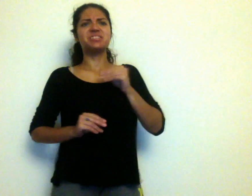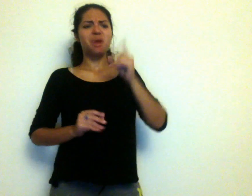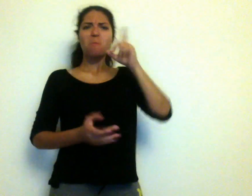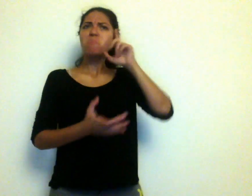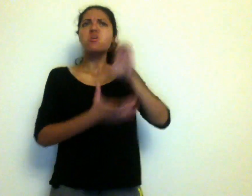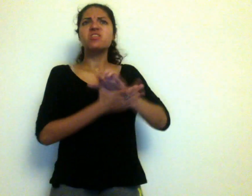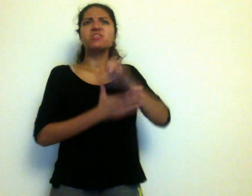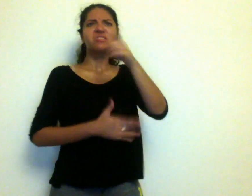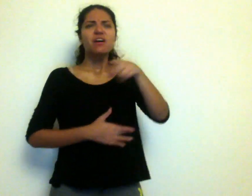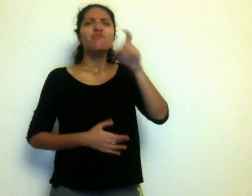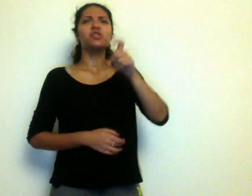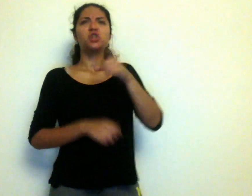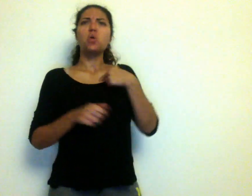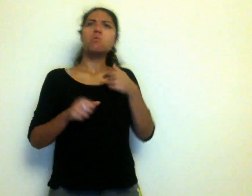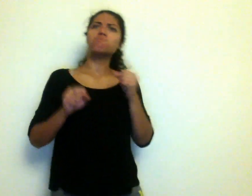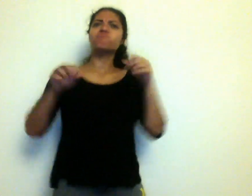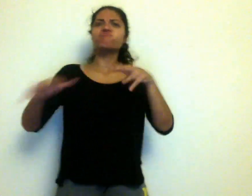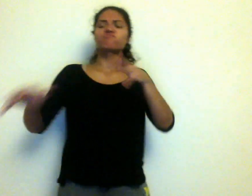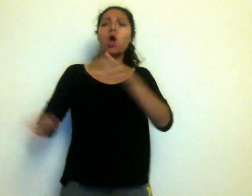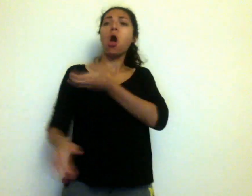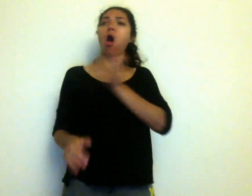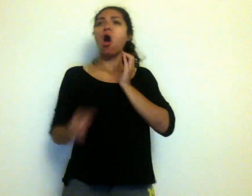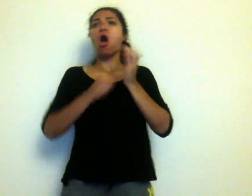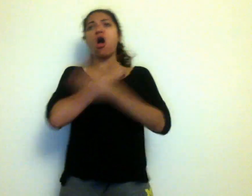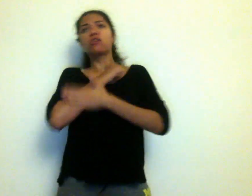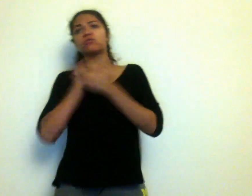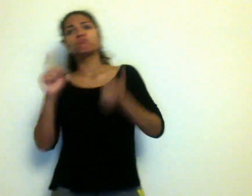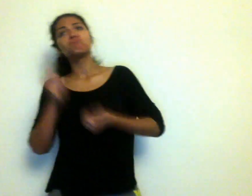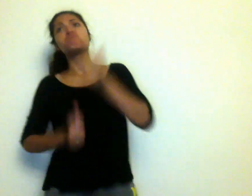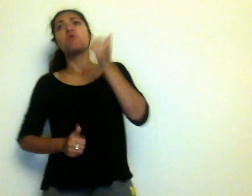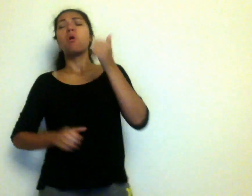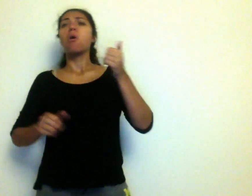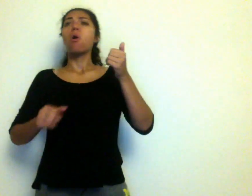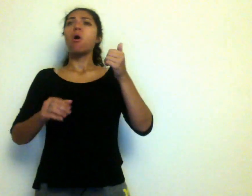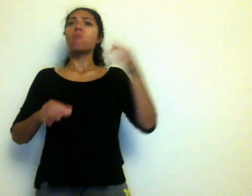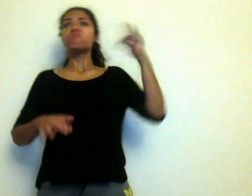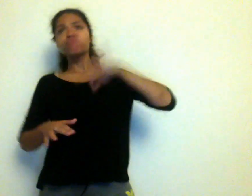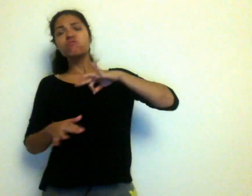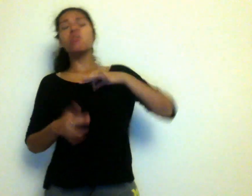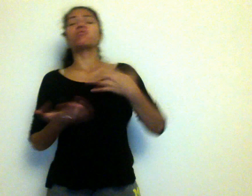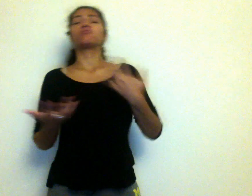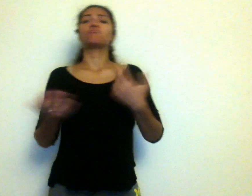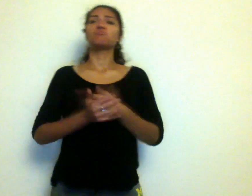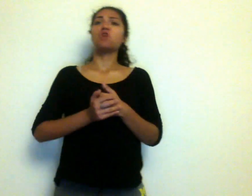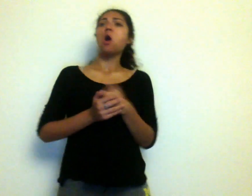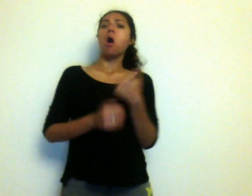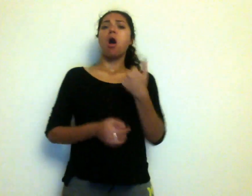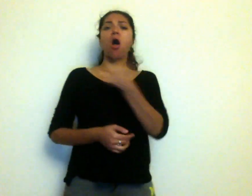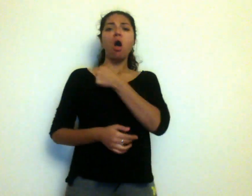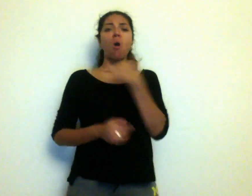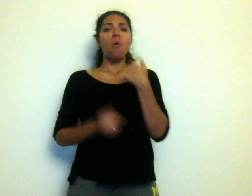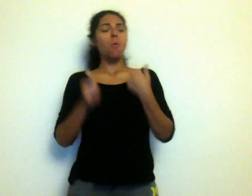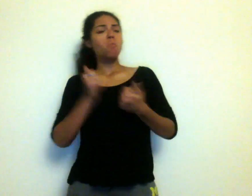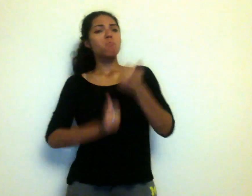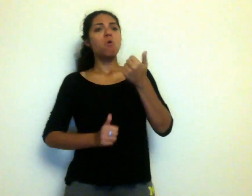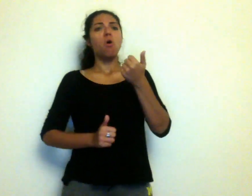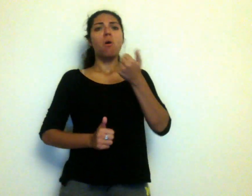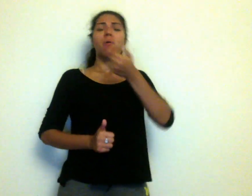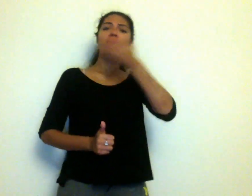are the most prosperous. We look about us and see England, the most prosperous Christian nation in the world, with her foot on the